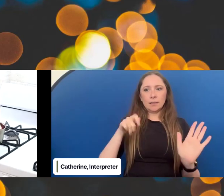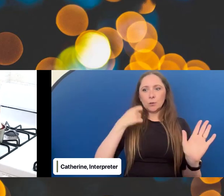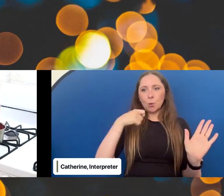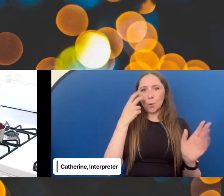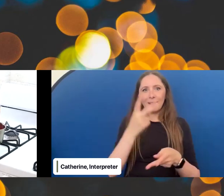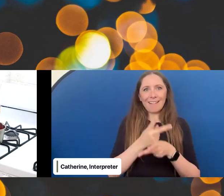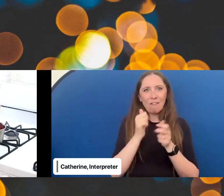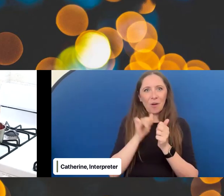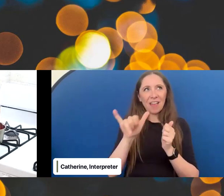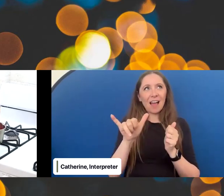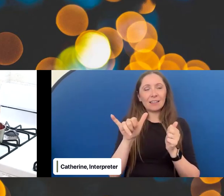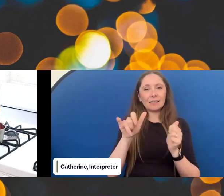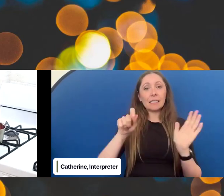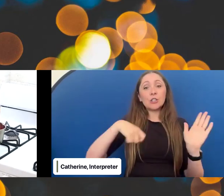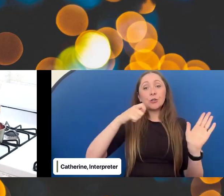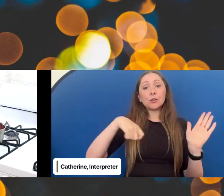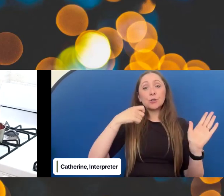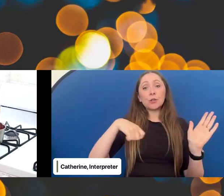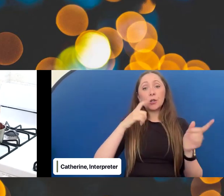that. Just keep stirring till the raspberries right down.